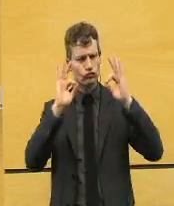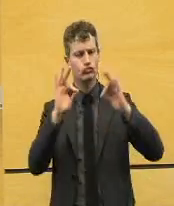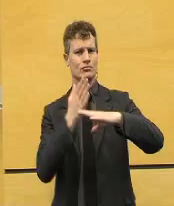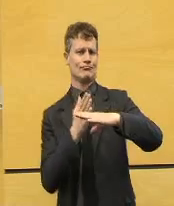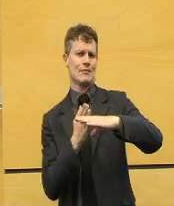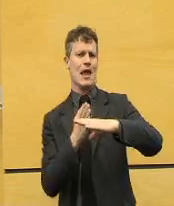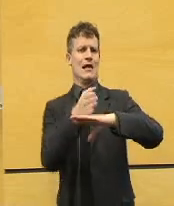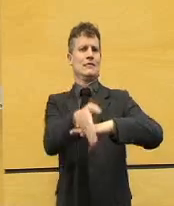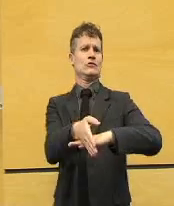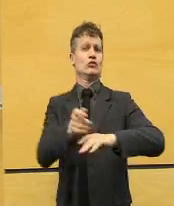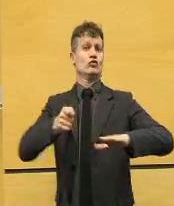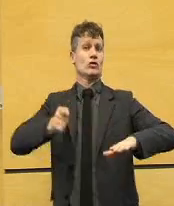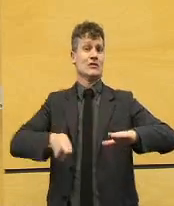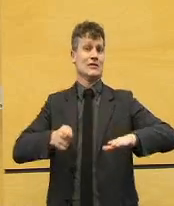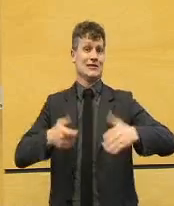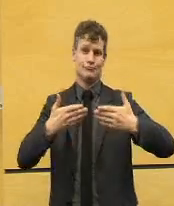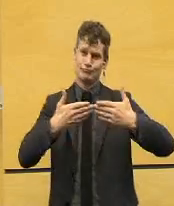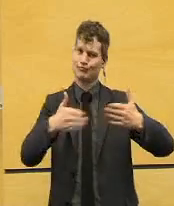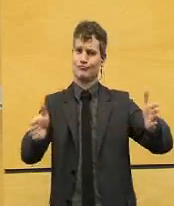a disability